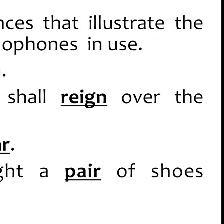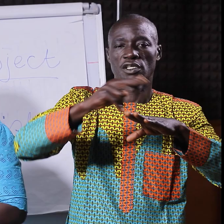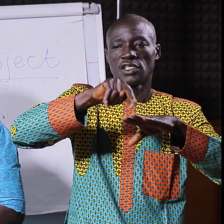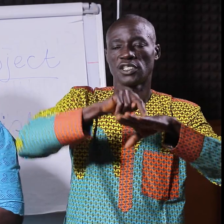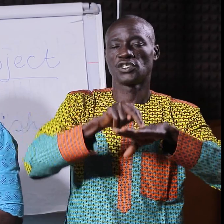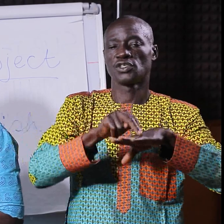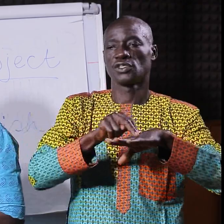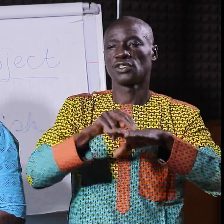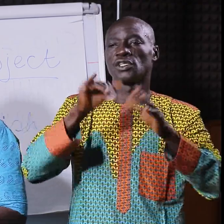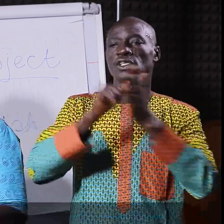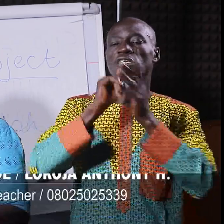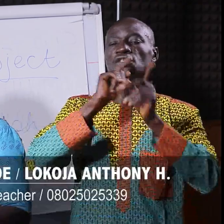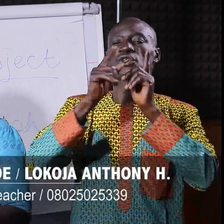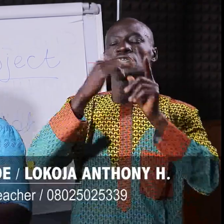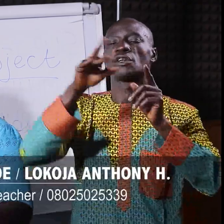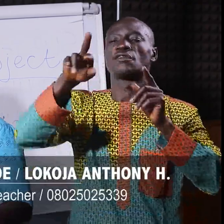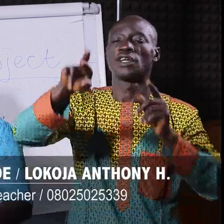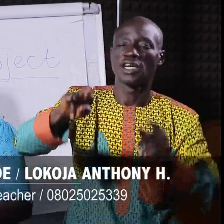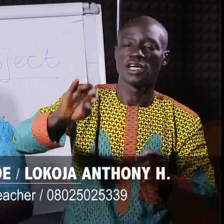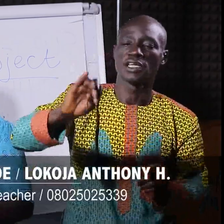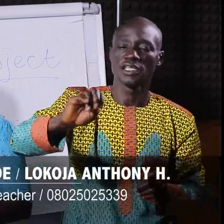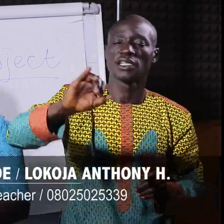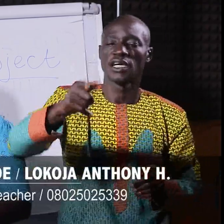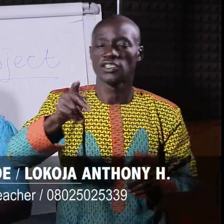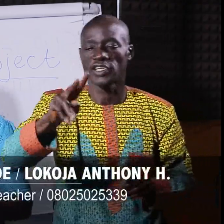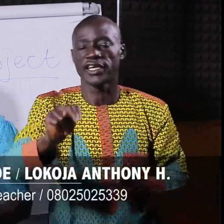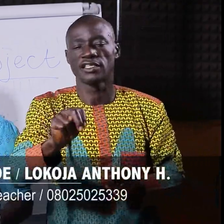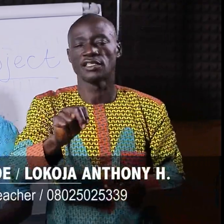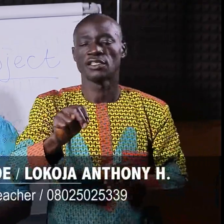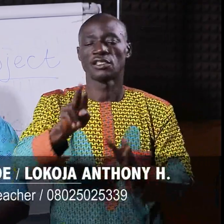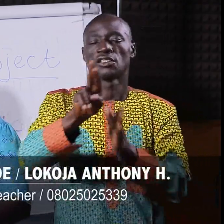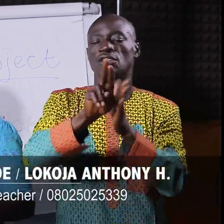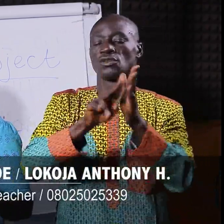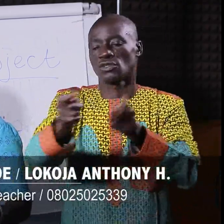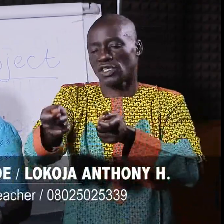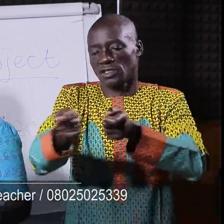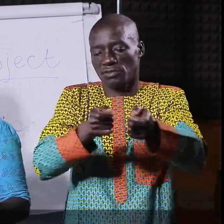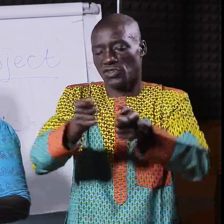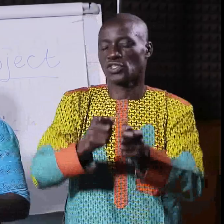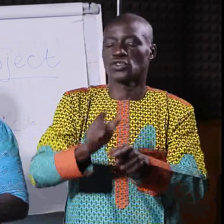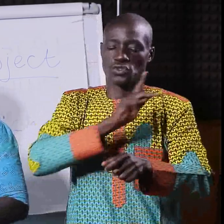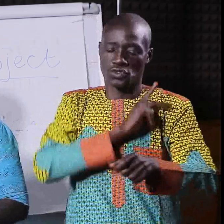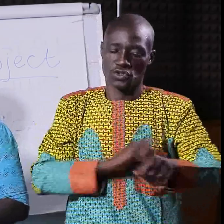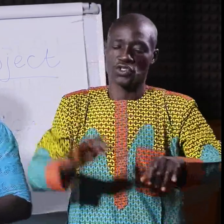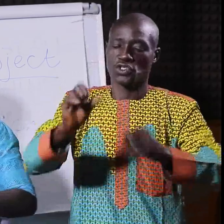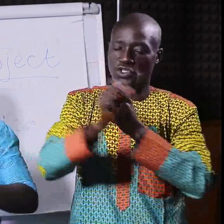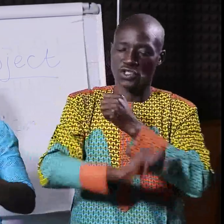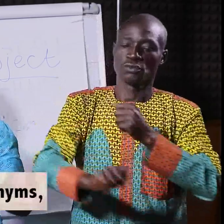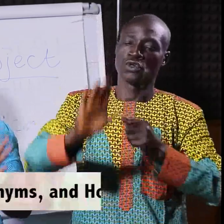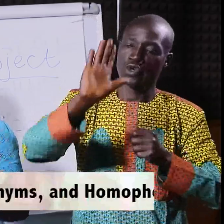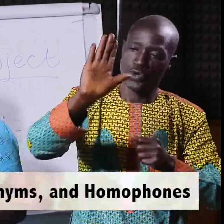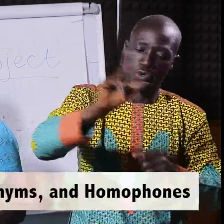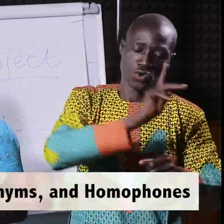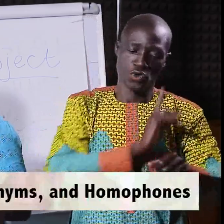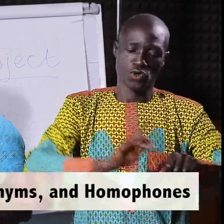nation. That's talking about R-E-I-G-N. Talking about rulership, talking about kingship. Your kingdom shall